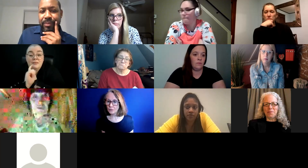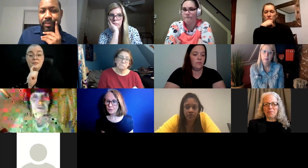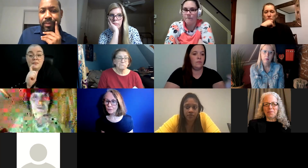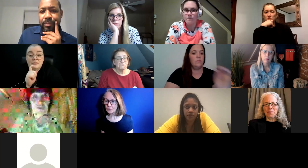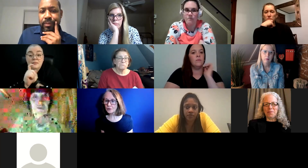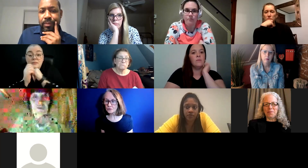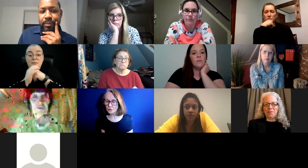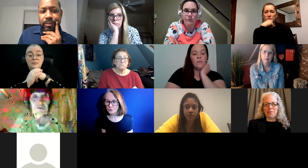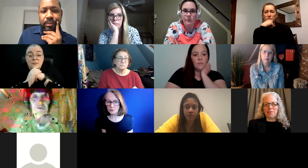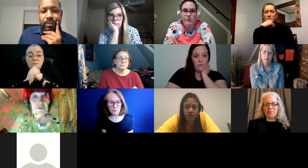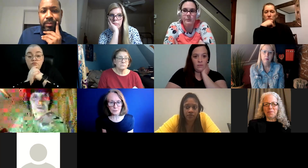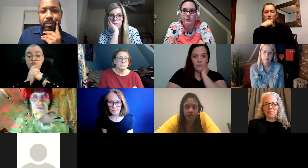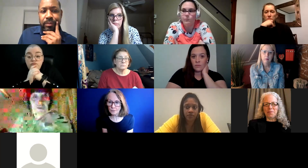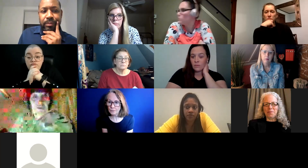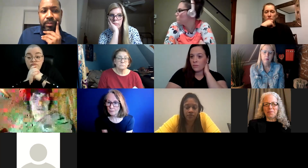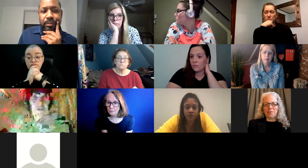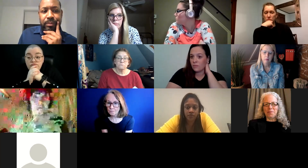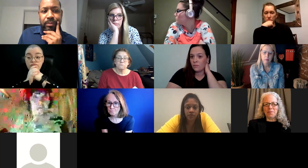What else, folks?